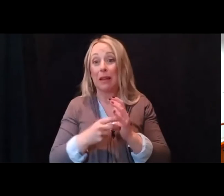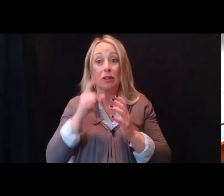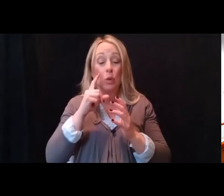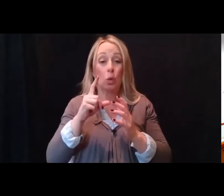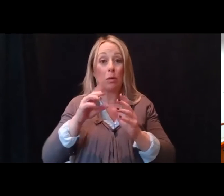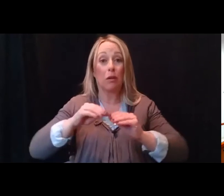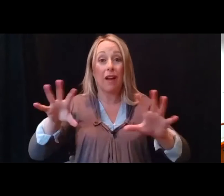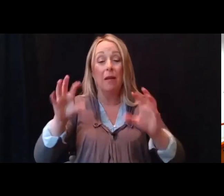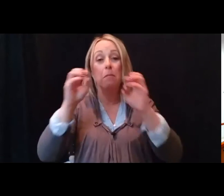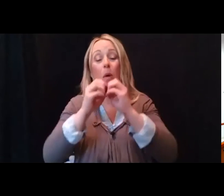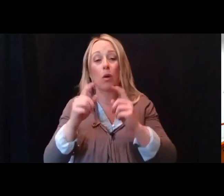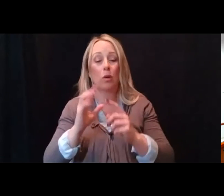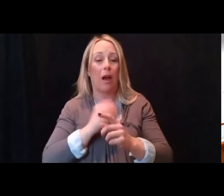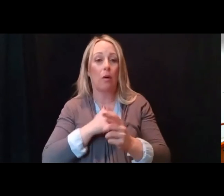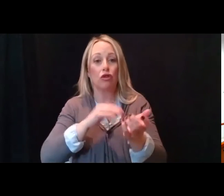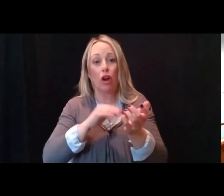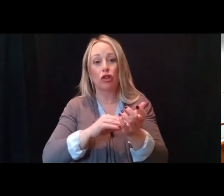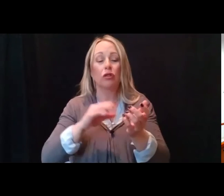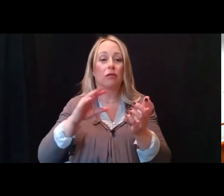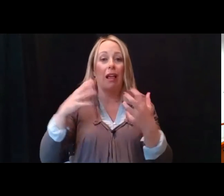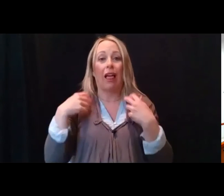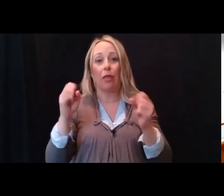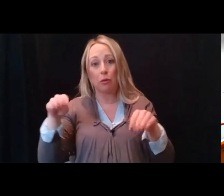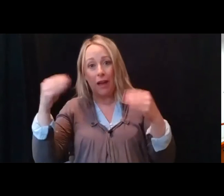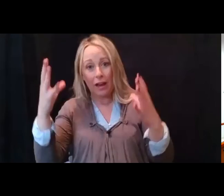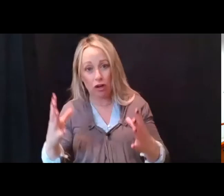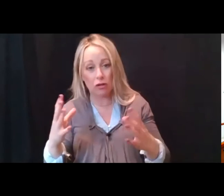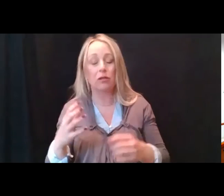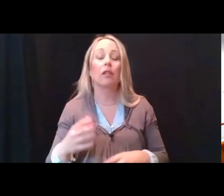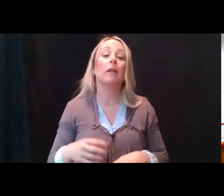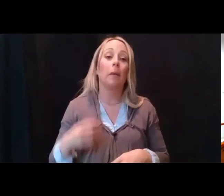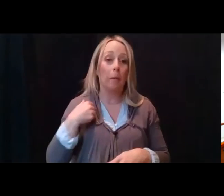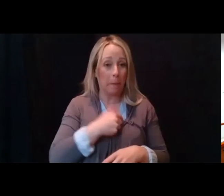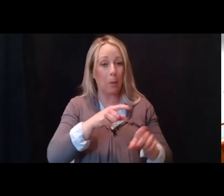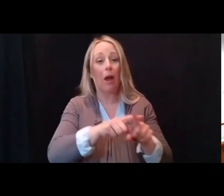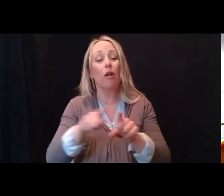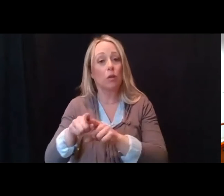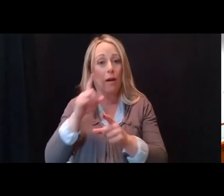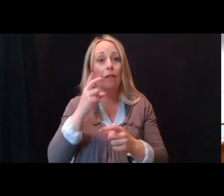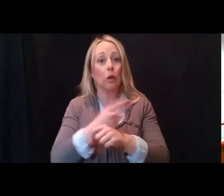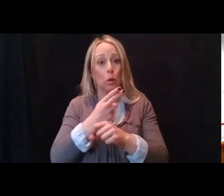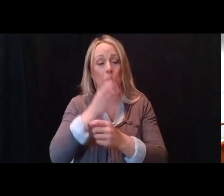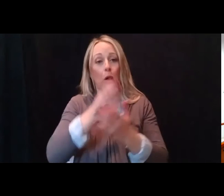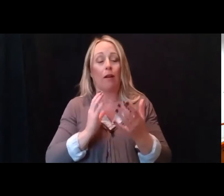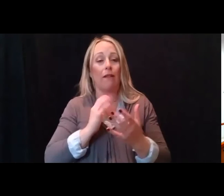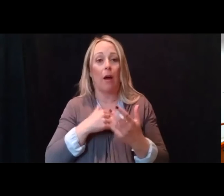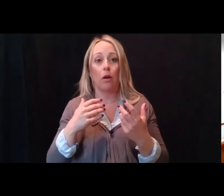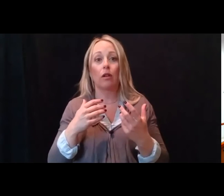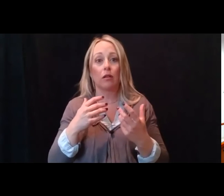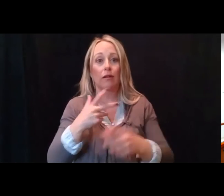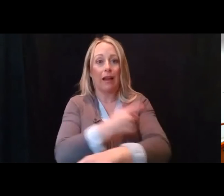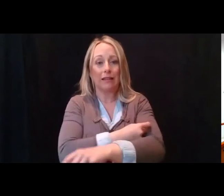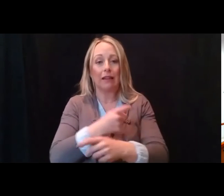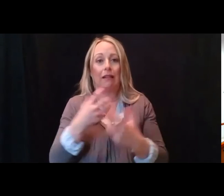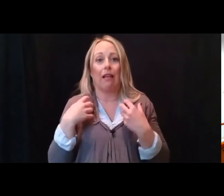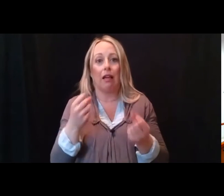in other ways. Throughout this time, we have used portions of our vaccine supply to continue vaccinating